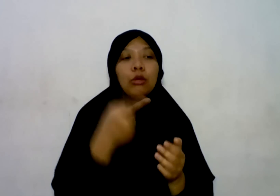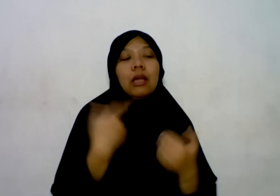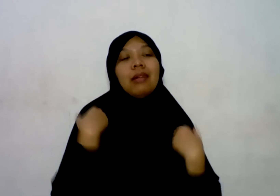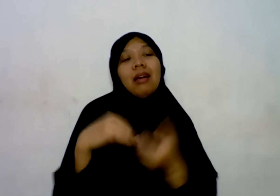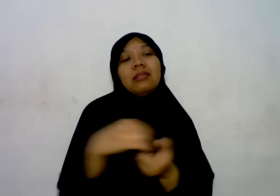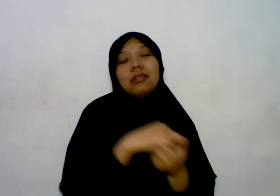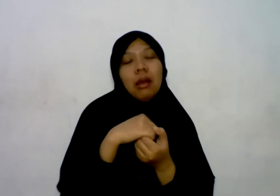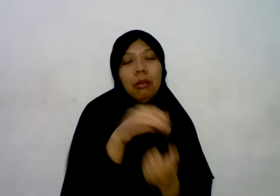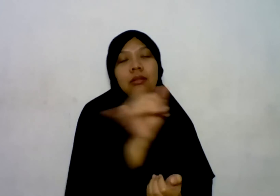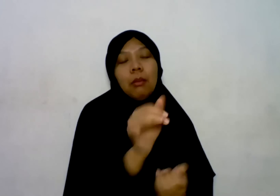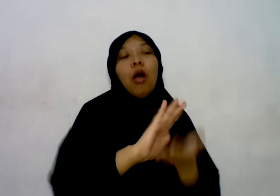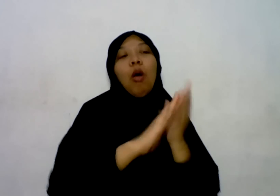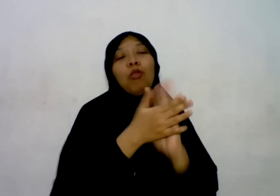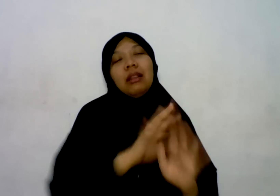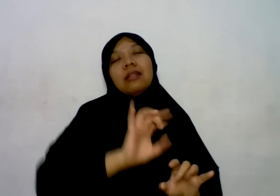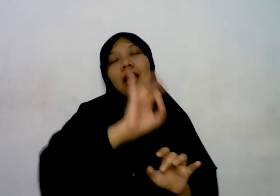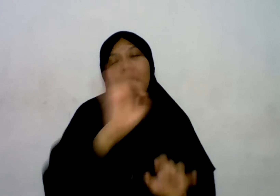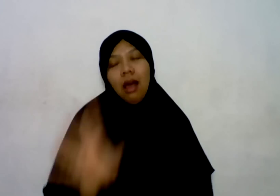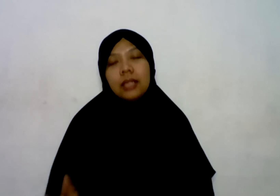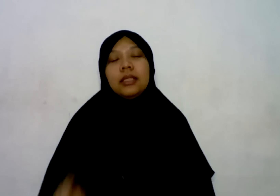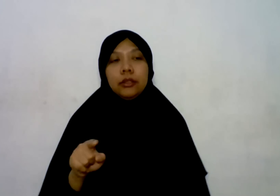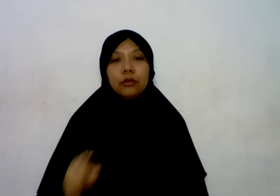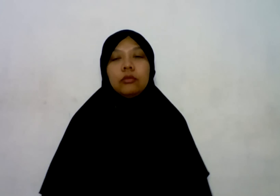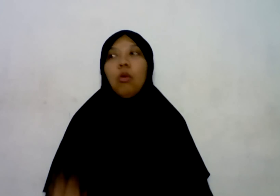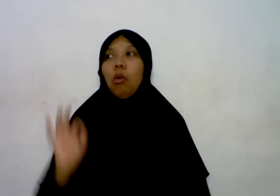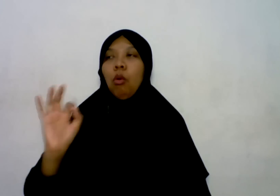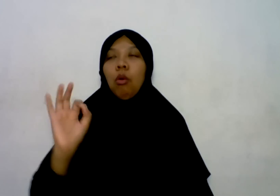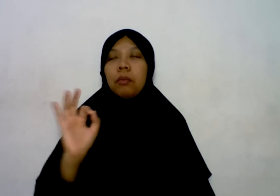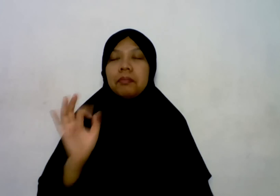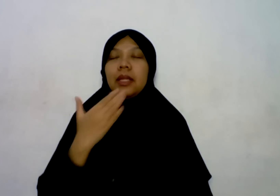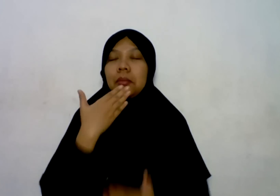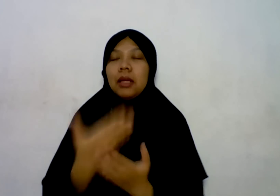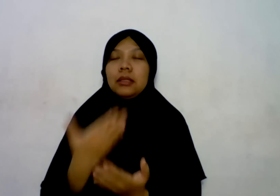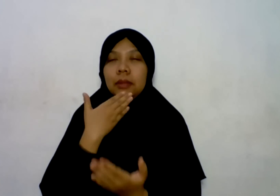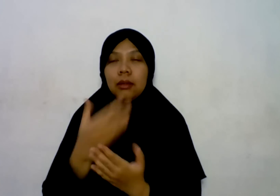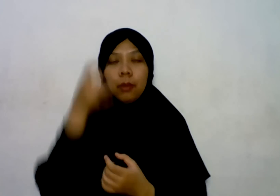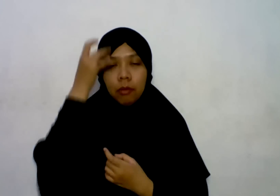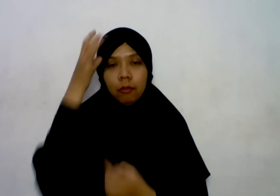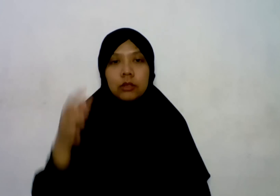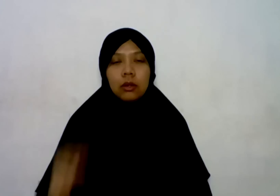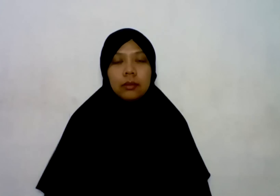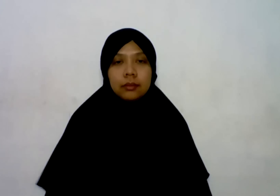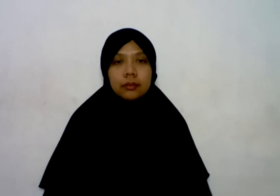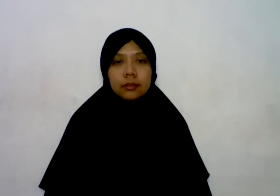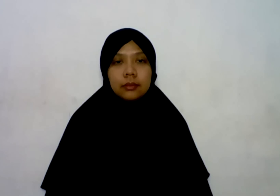Thank you. Yes, thank you. Thank you so much, Professor Goodley. There are two questions.